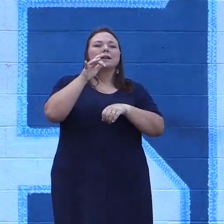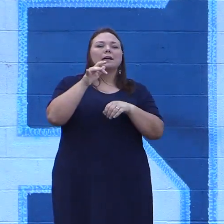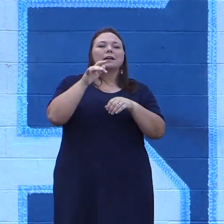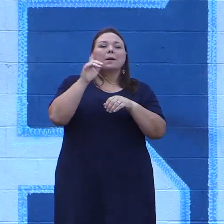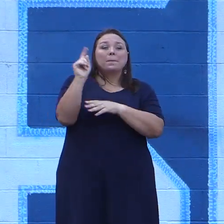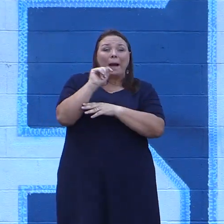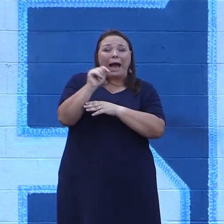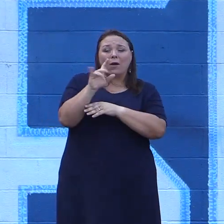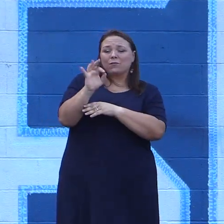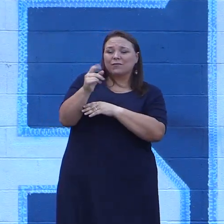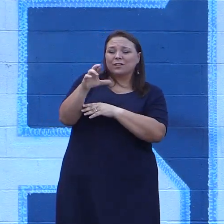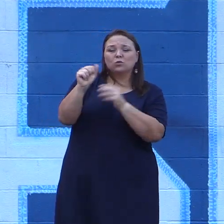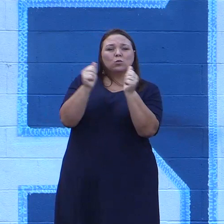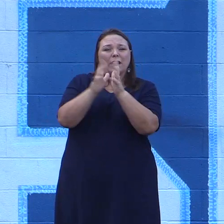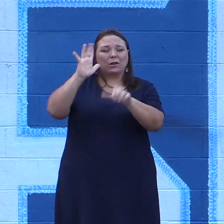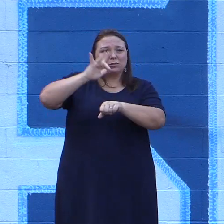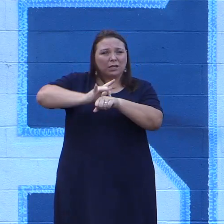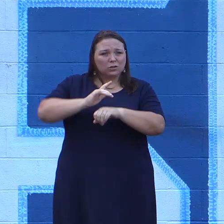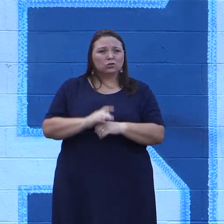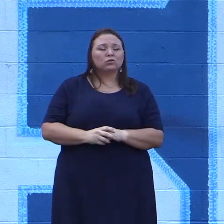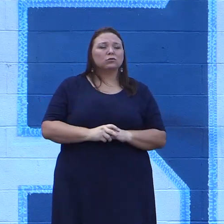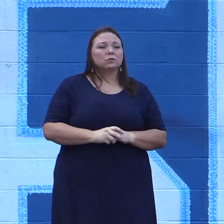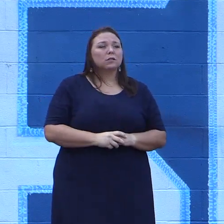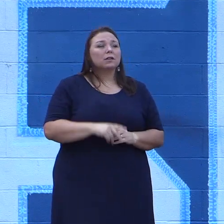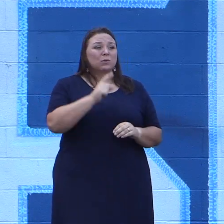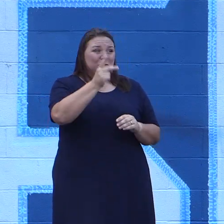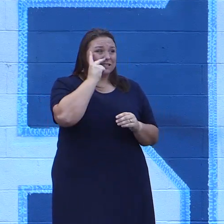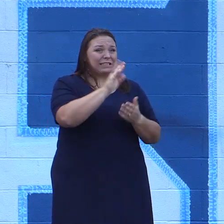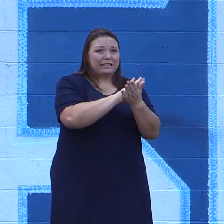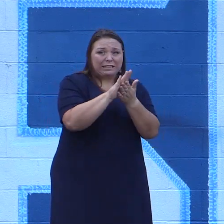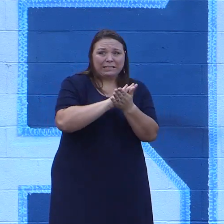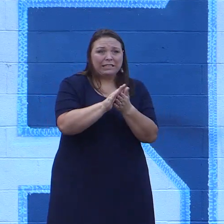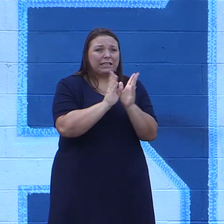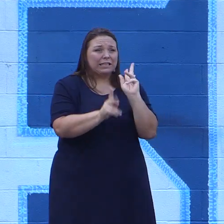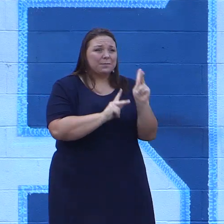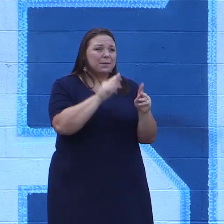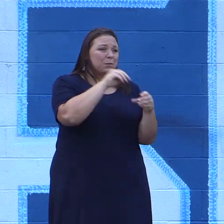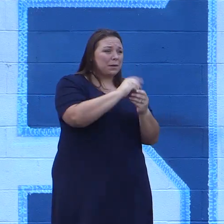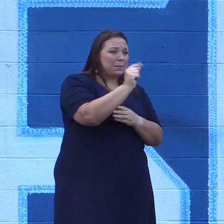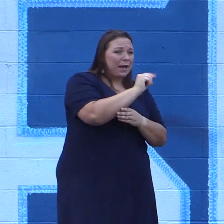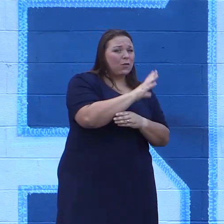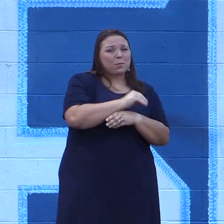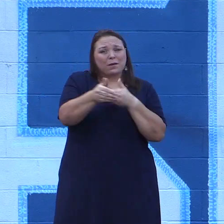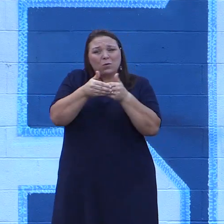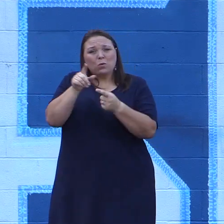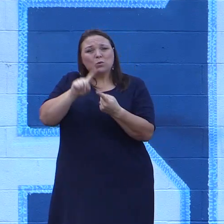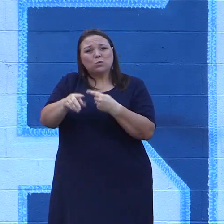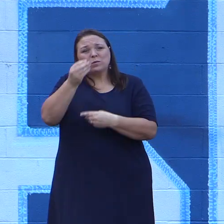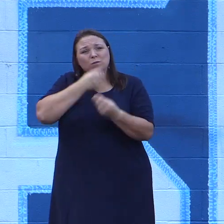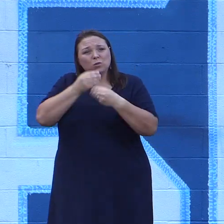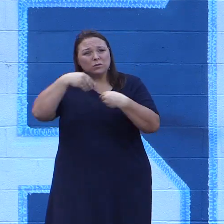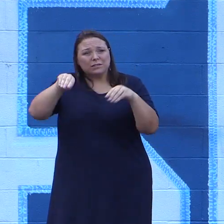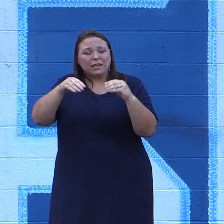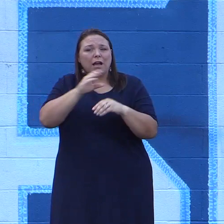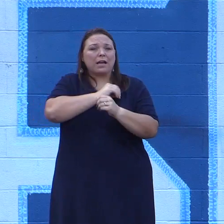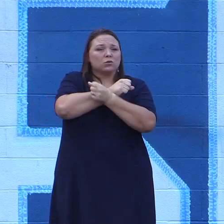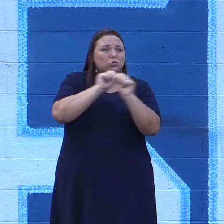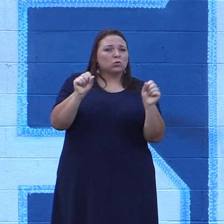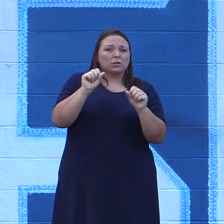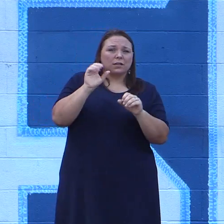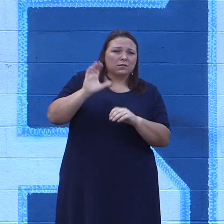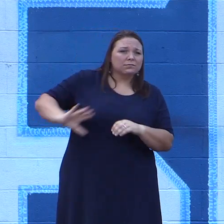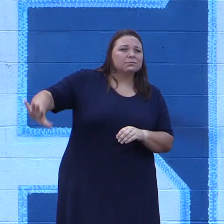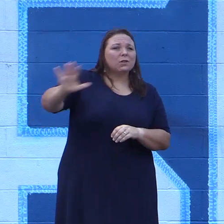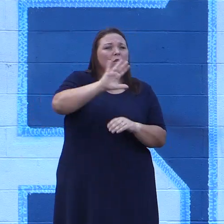fixtures. They'll see a dedicated cleaning crew in the bathrooms and near concessions, and security throughout the building enforcing our